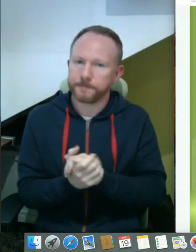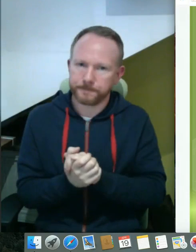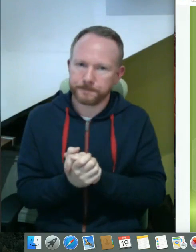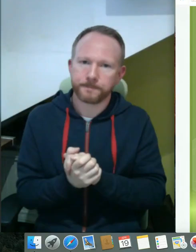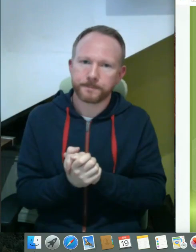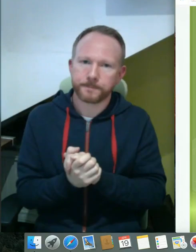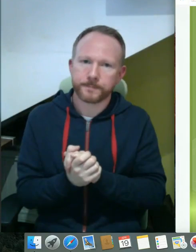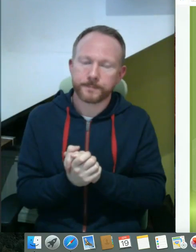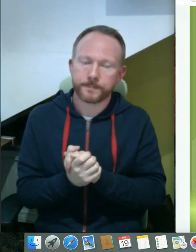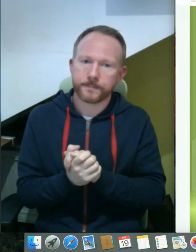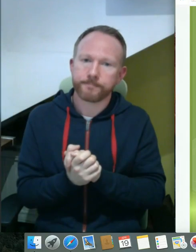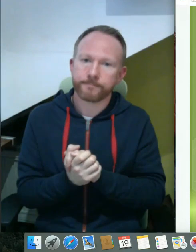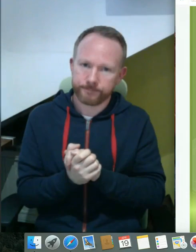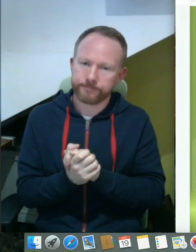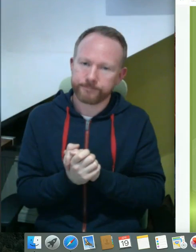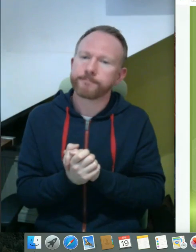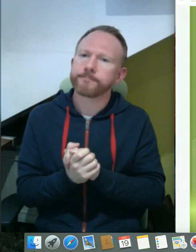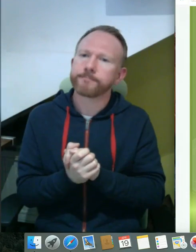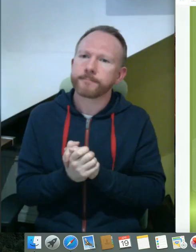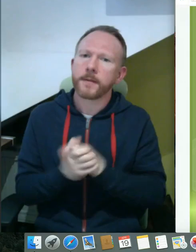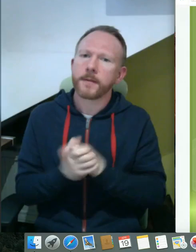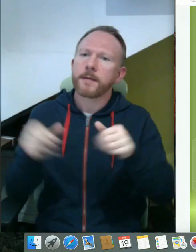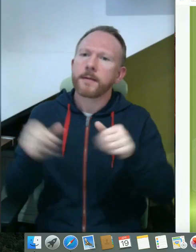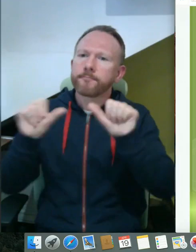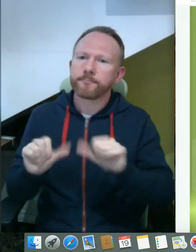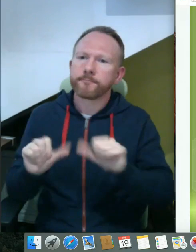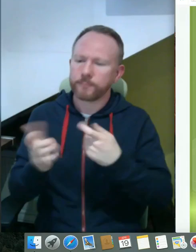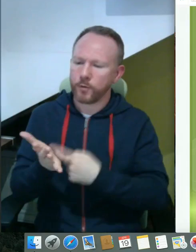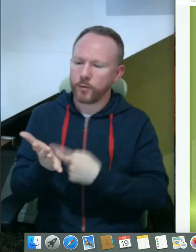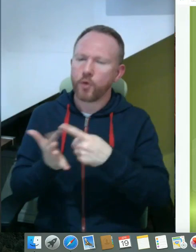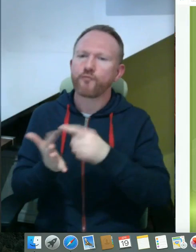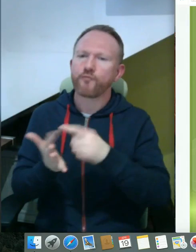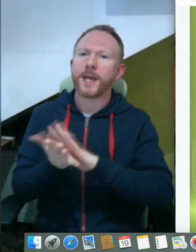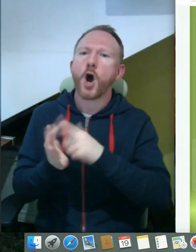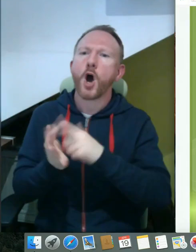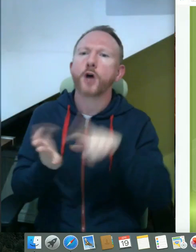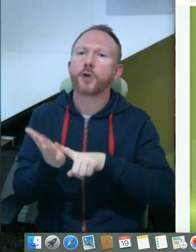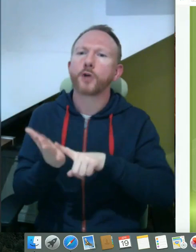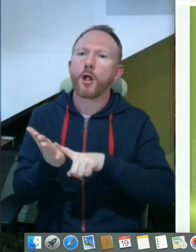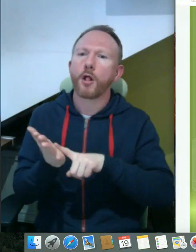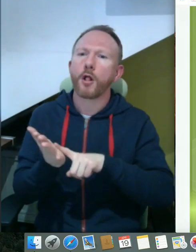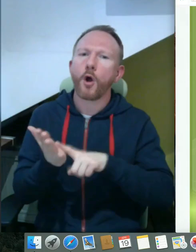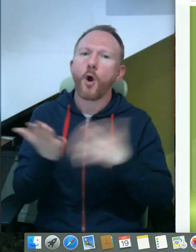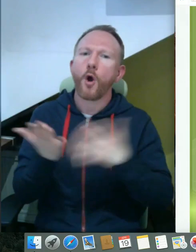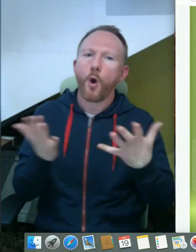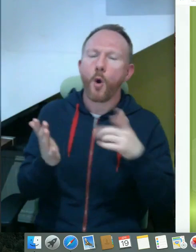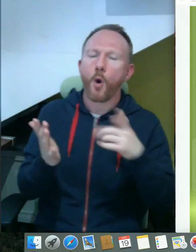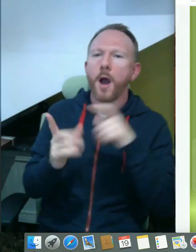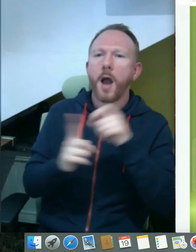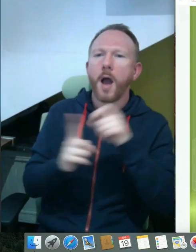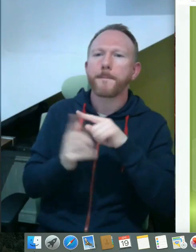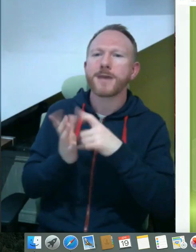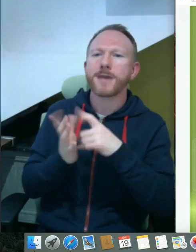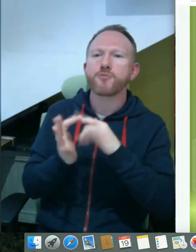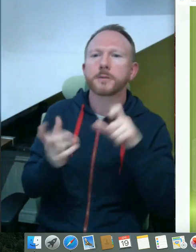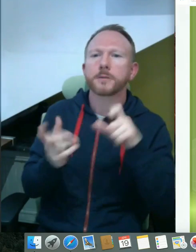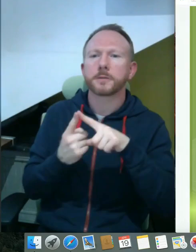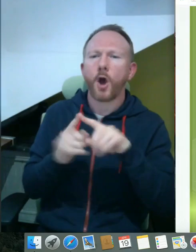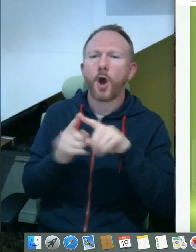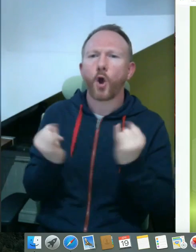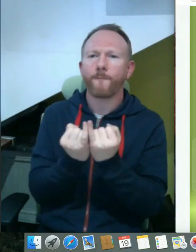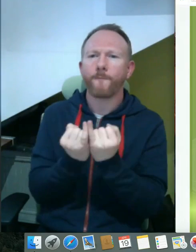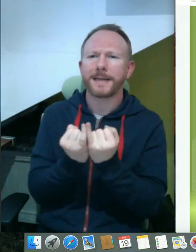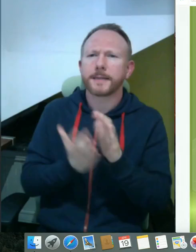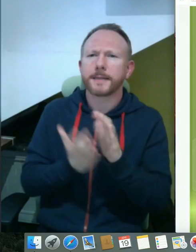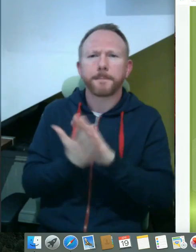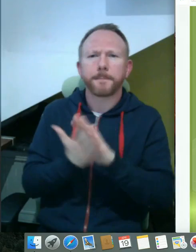conflicts. So this would be, with regards to rehearsal, a scenario where it's to be